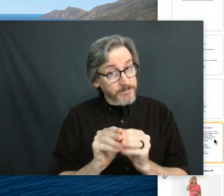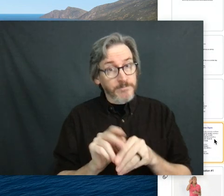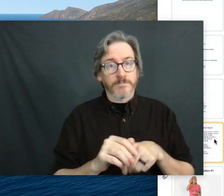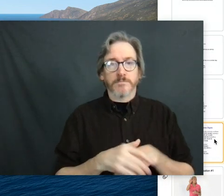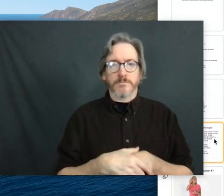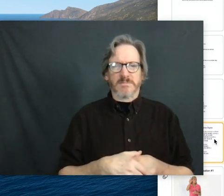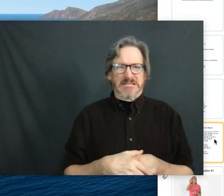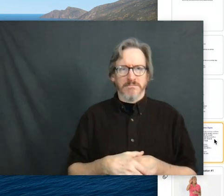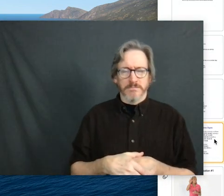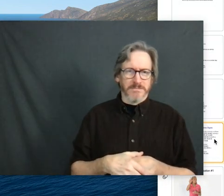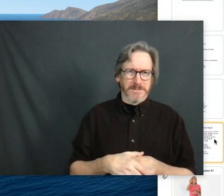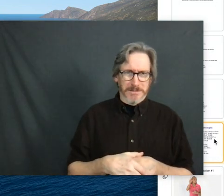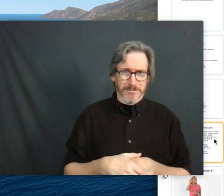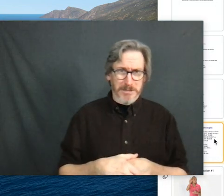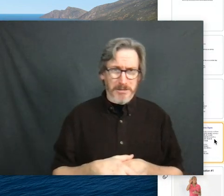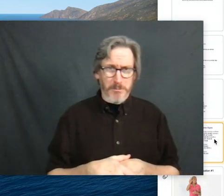meeting.